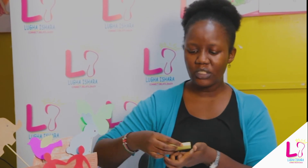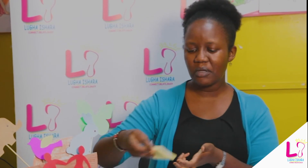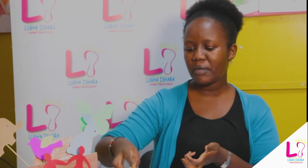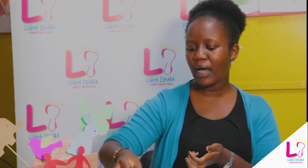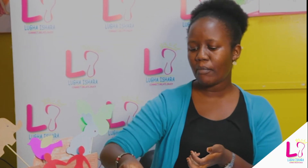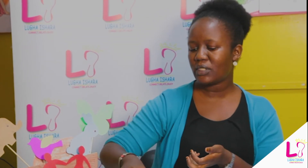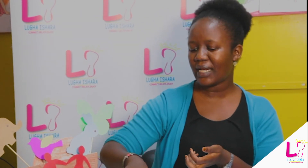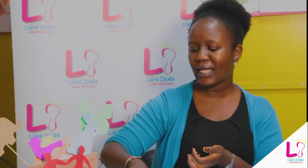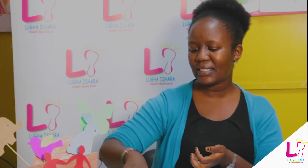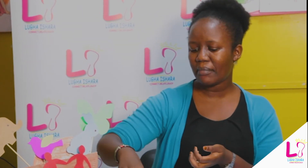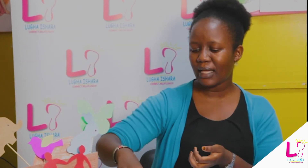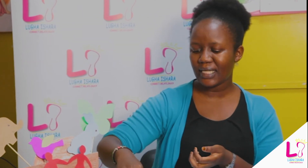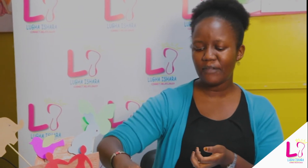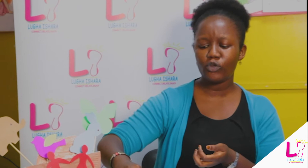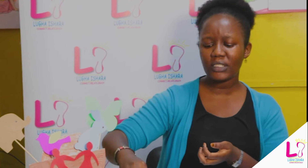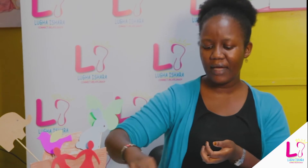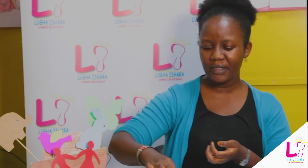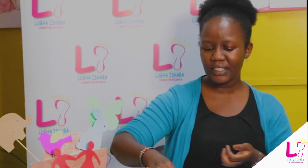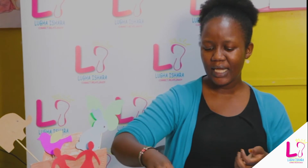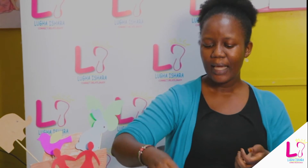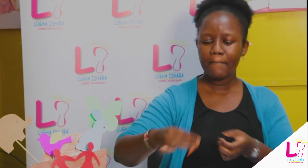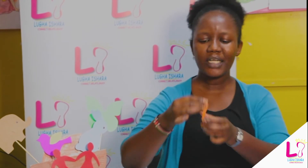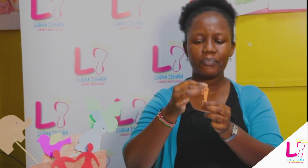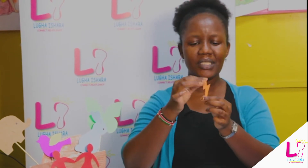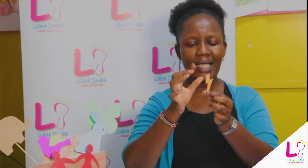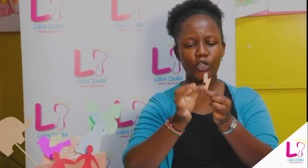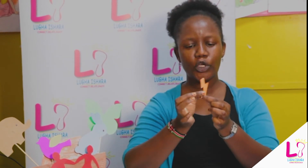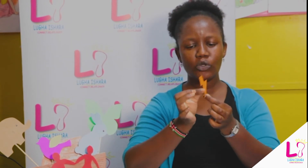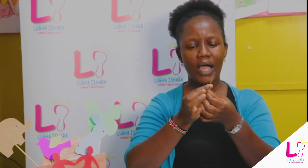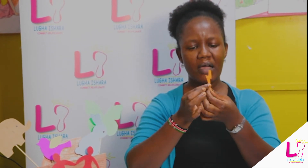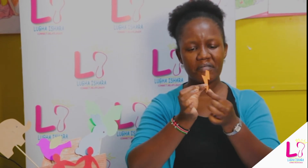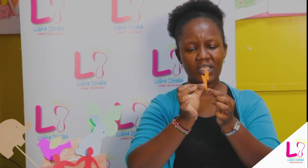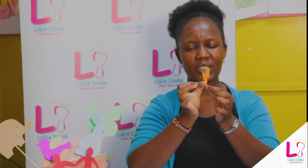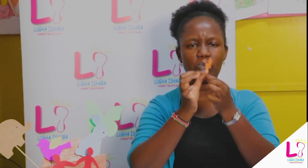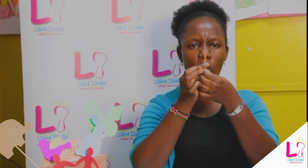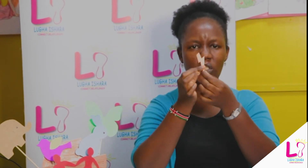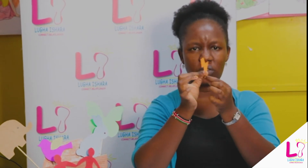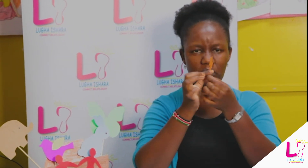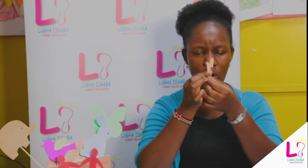Maybe mom or dad has them aside if you don't have it. But basically, you're going to have this small